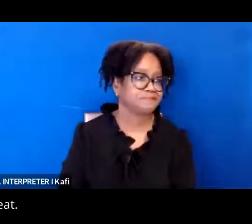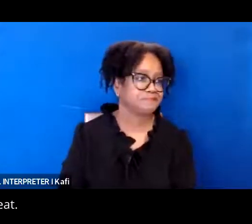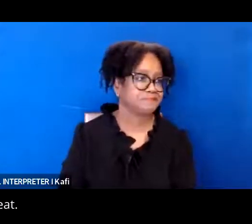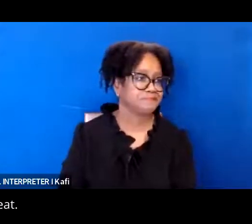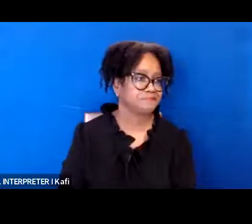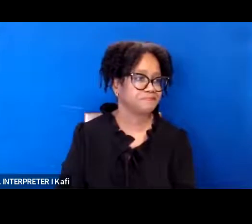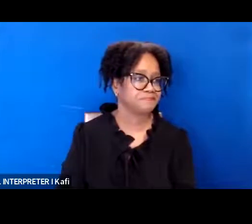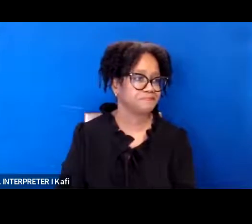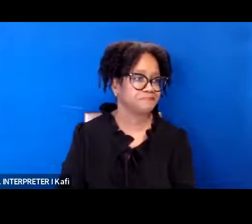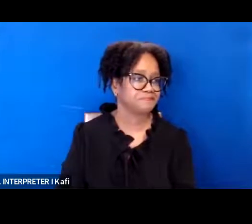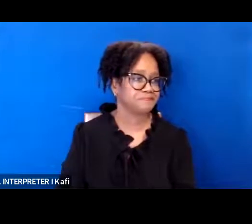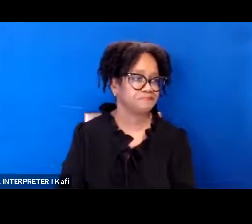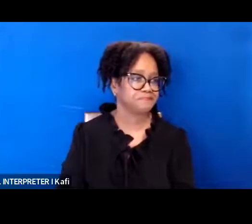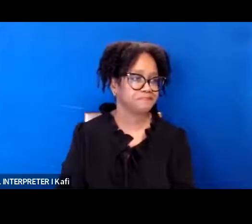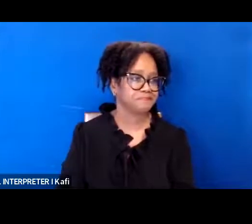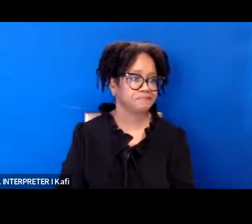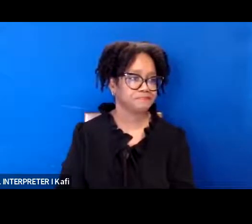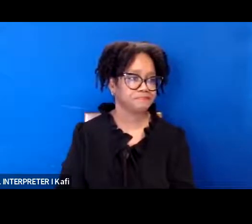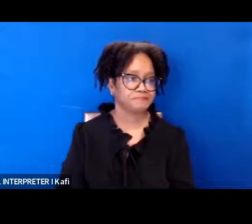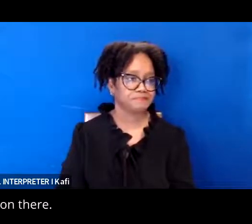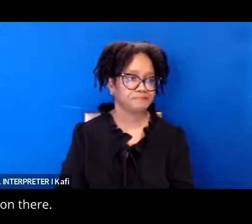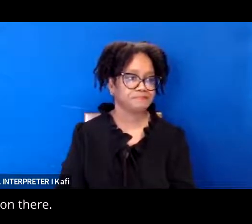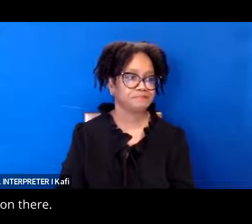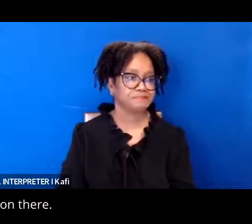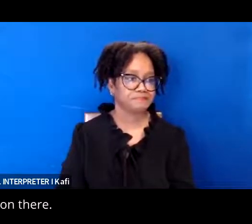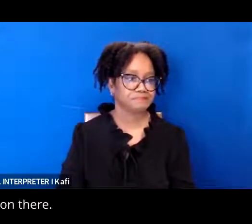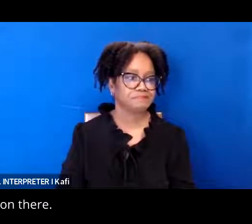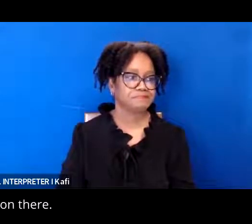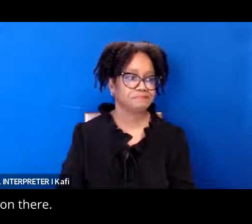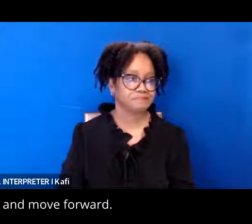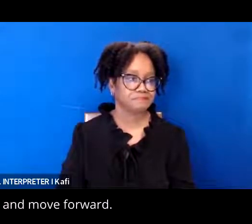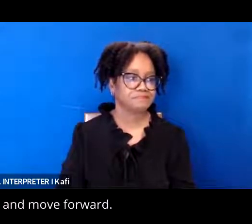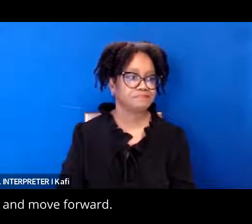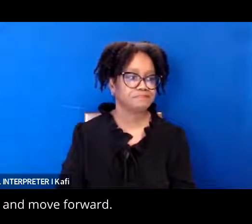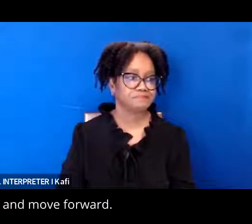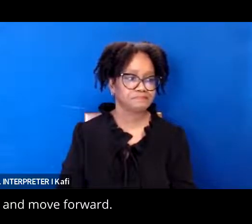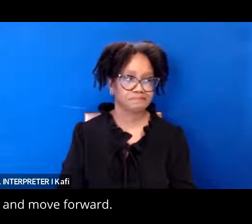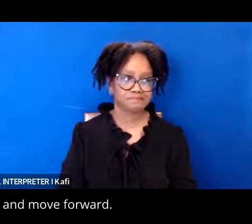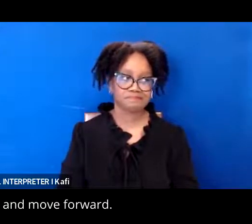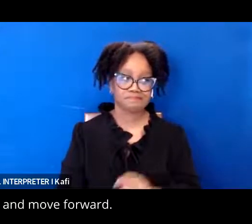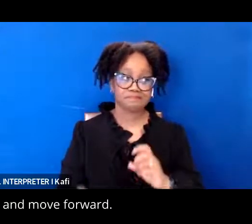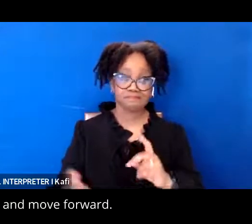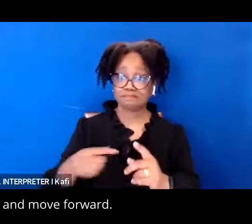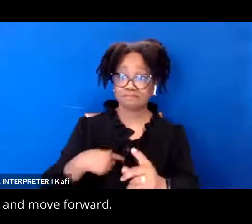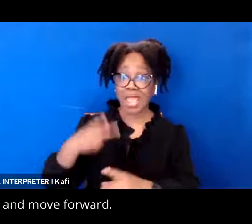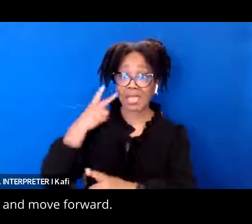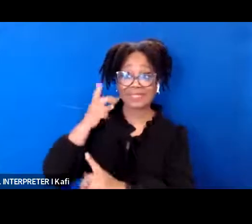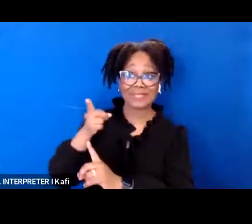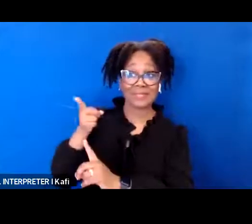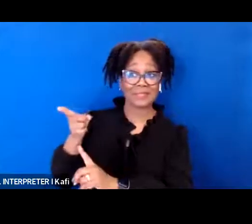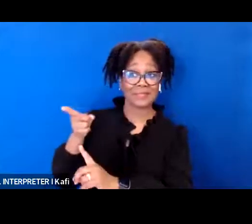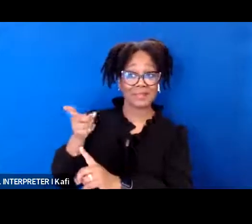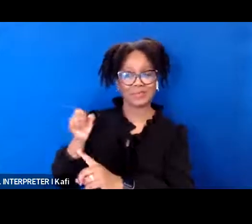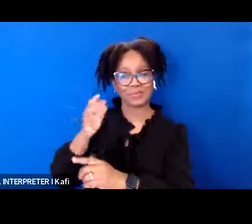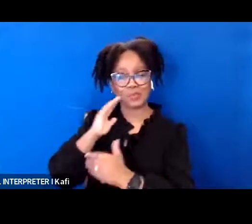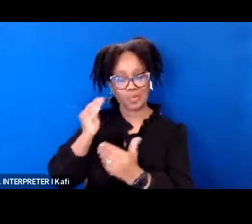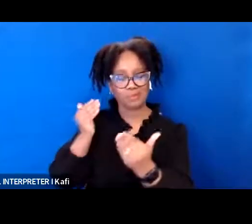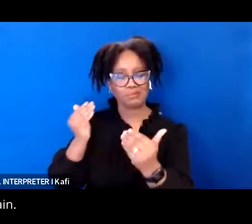okay great i see it i see it playing on there so we're gonna go ahead and move forward